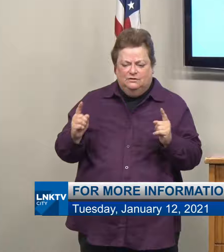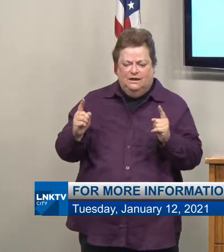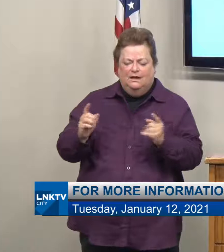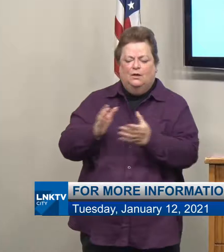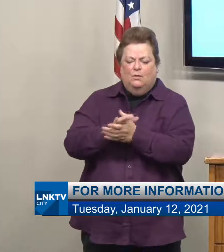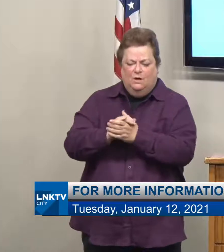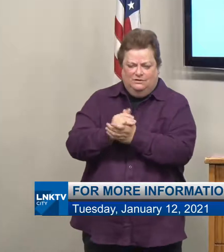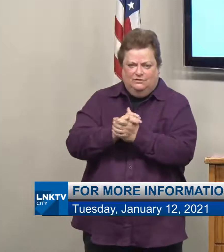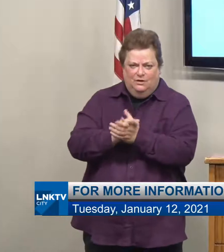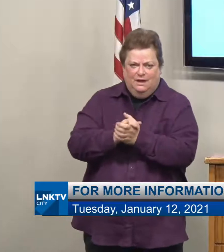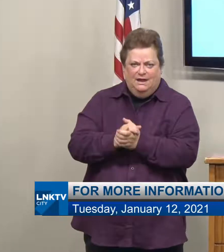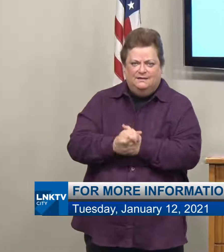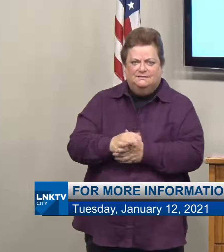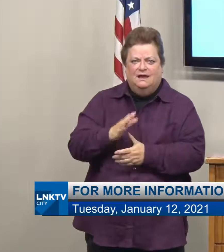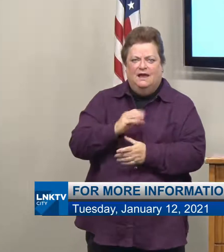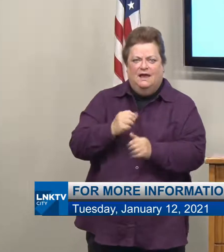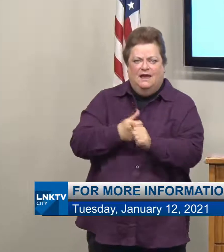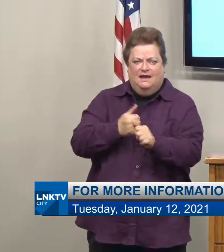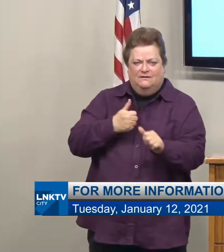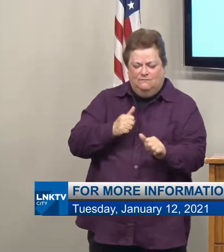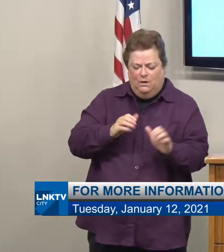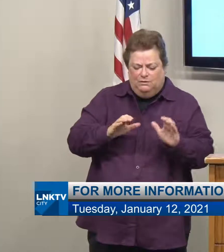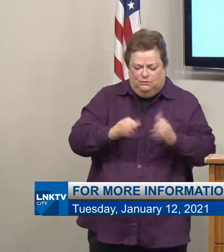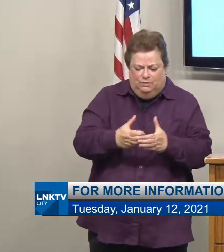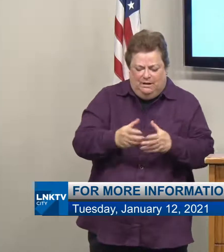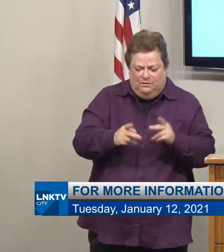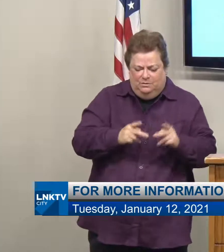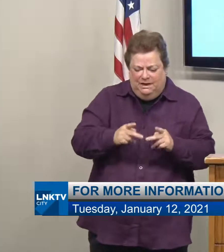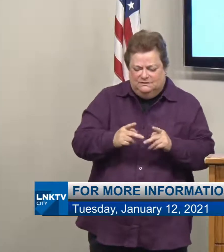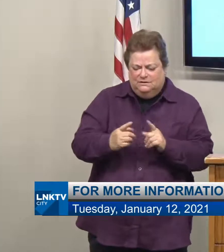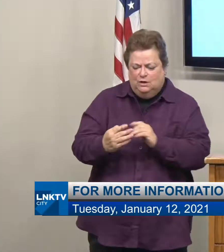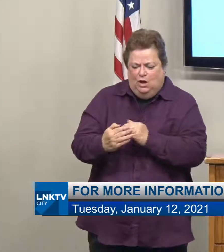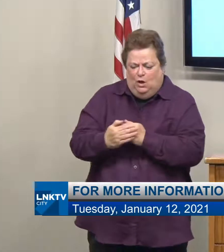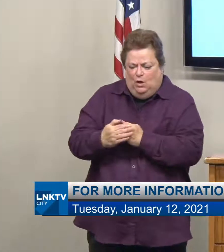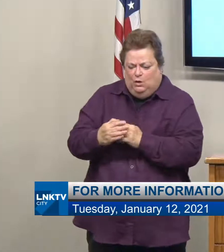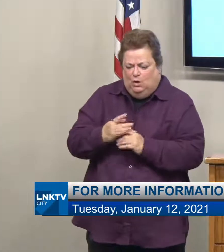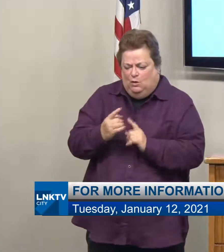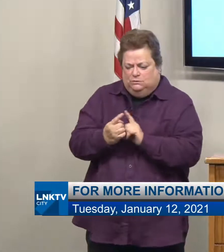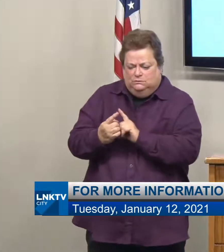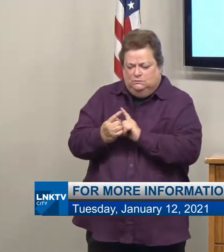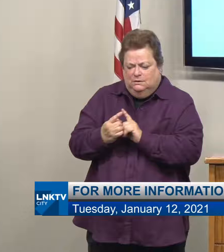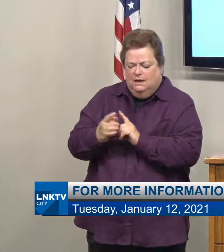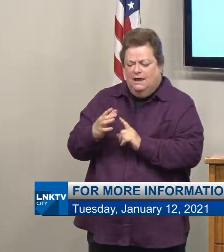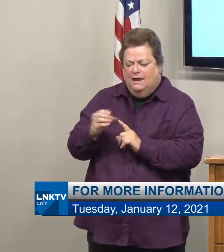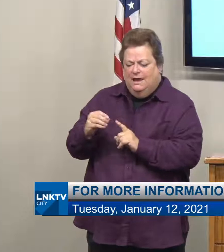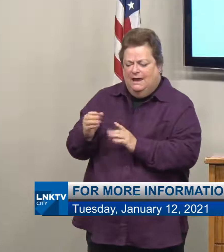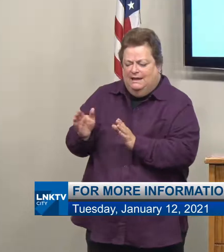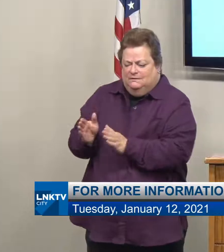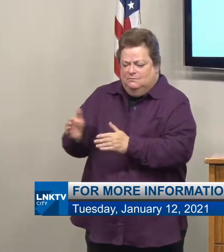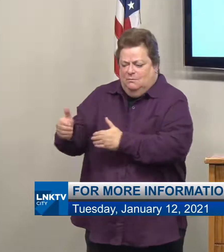washing your hands, and avoiding crowded places, close contact, and confined spaces.